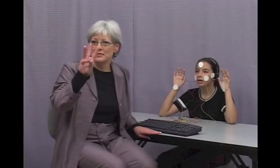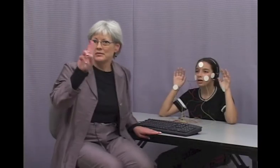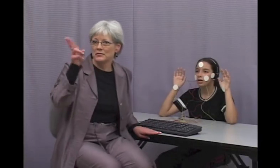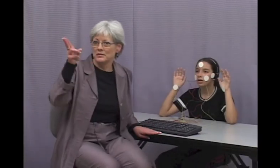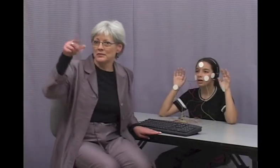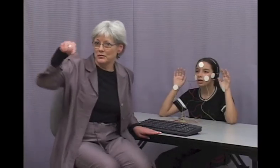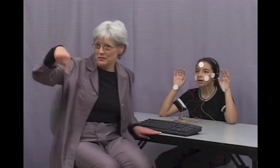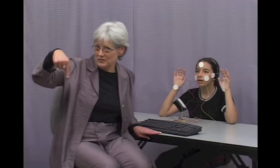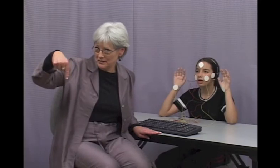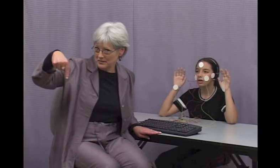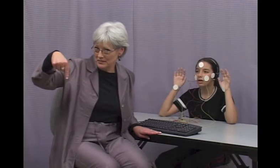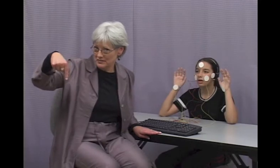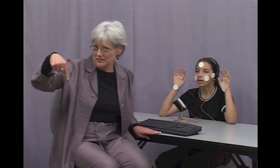And now, a WH question.